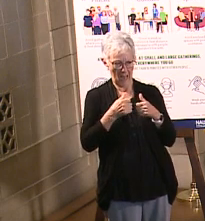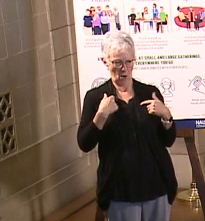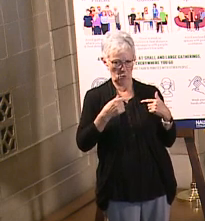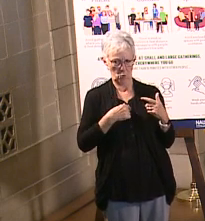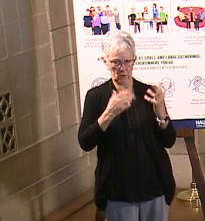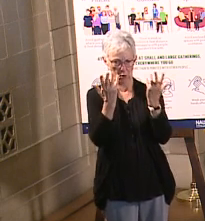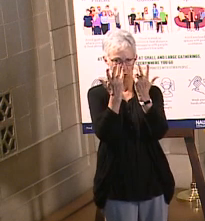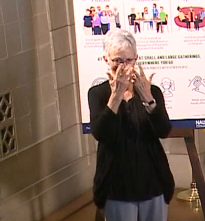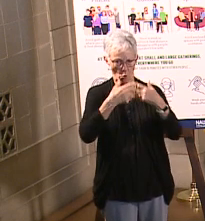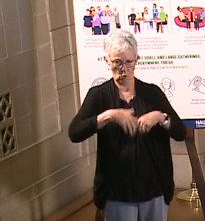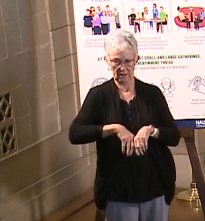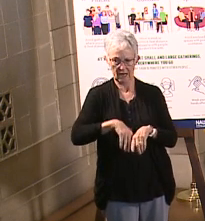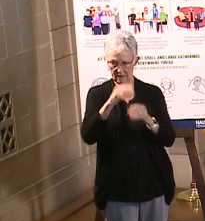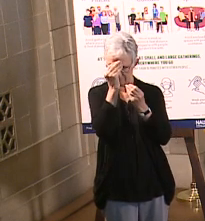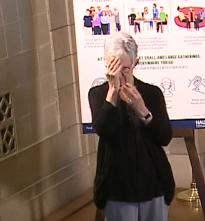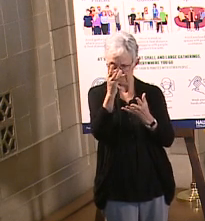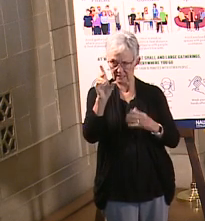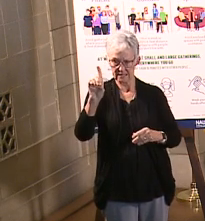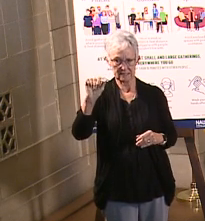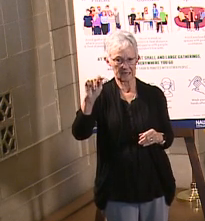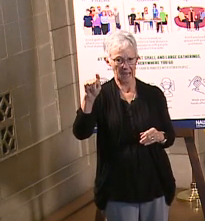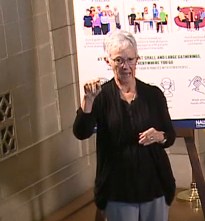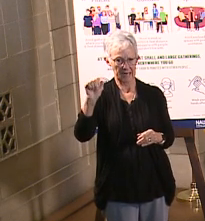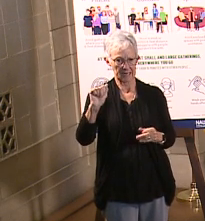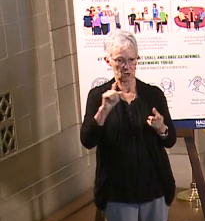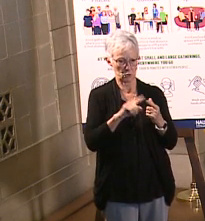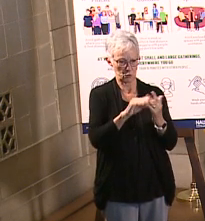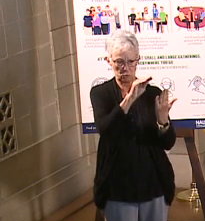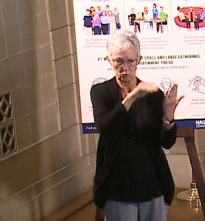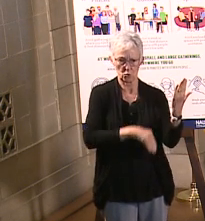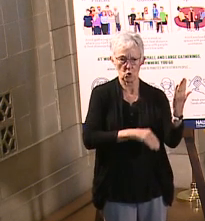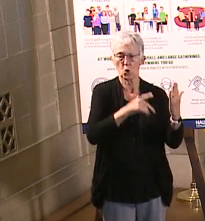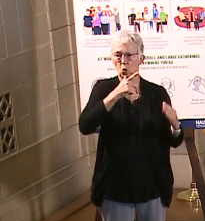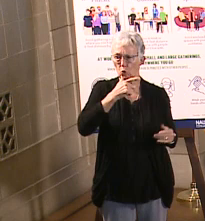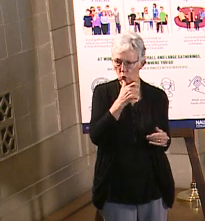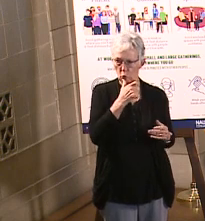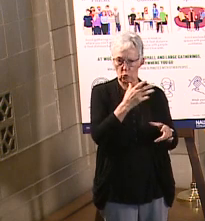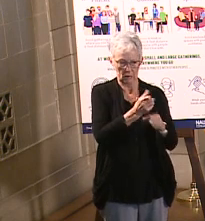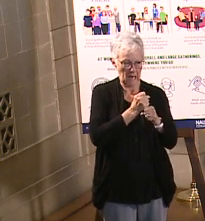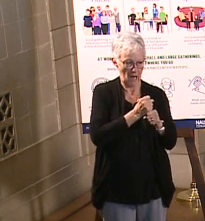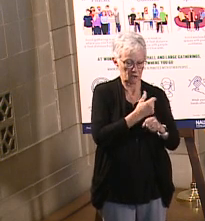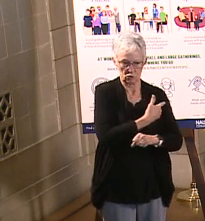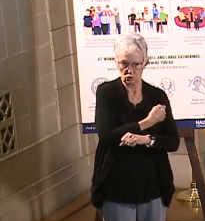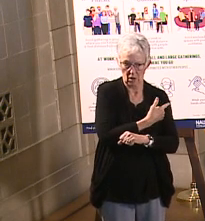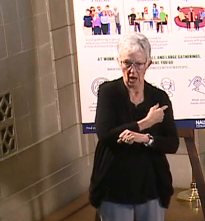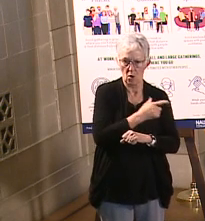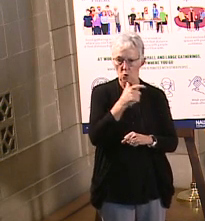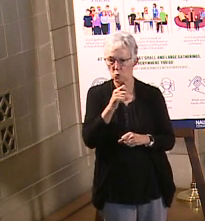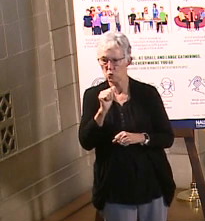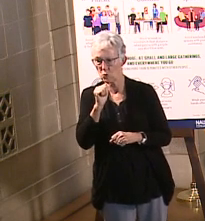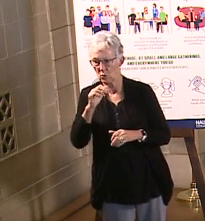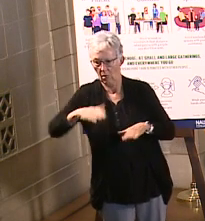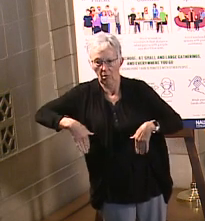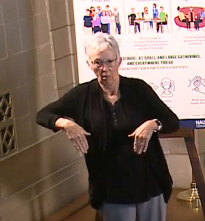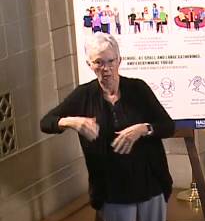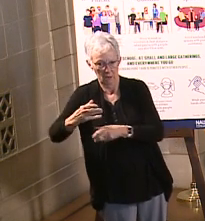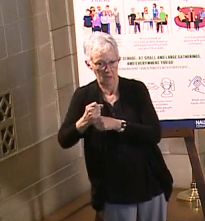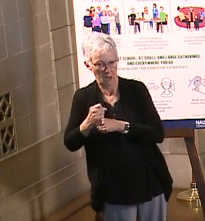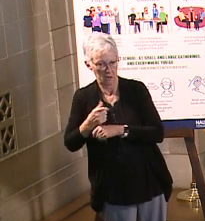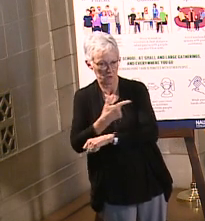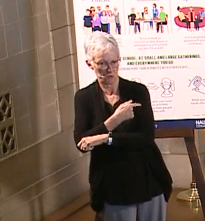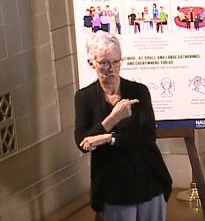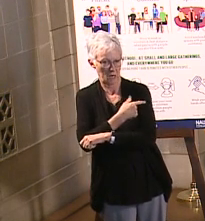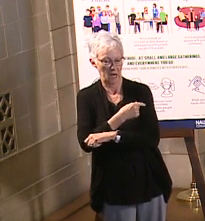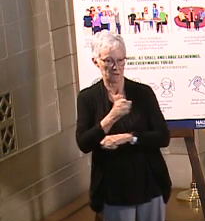focus is on COVID-19 product logistics with manufacturers and commercial partners that are part of the CDC's centralized